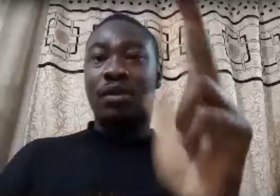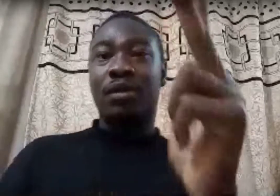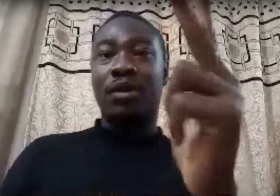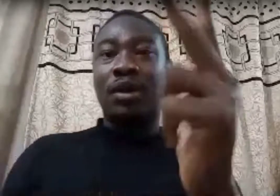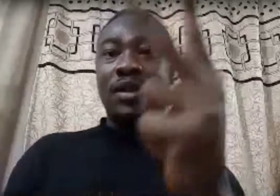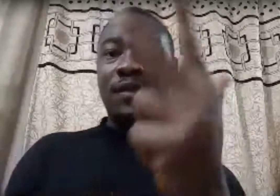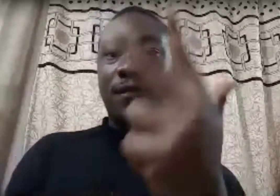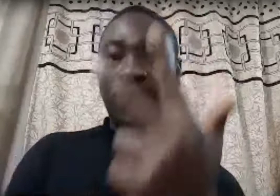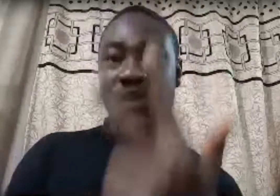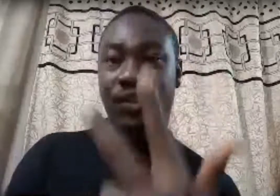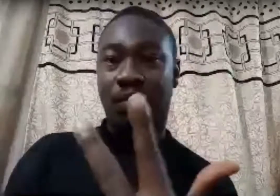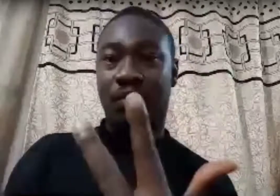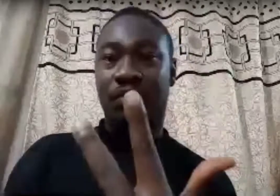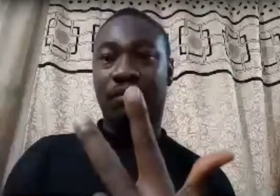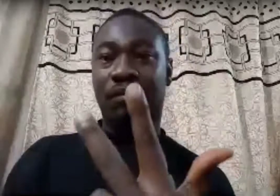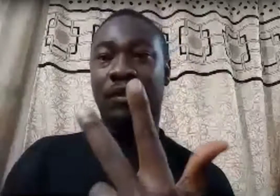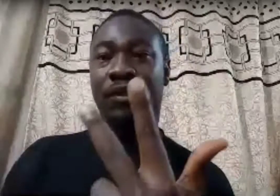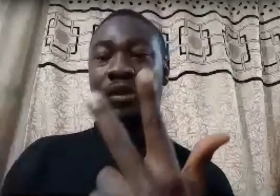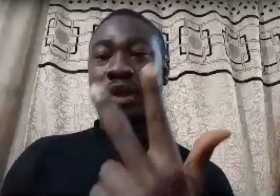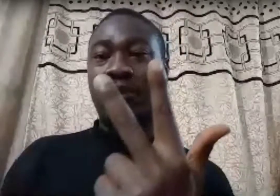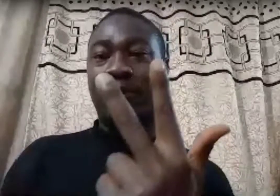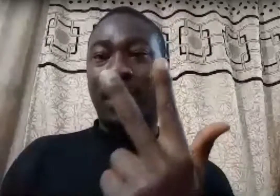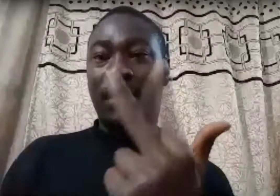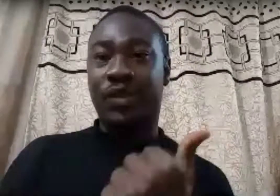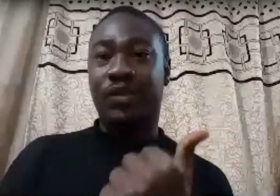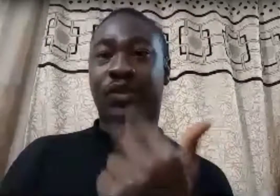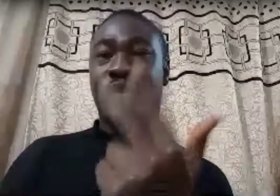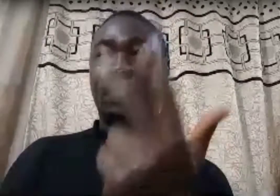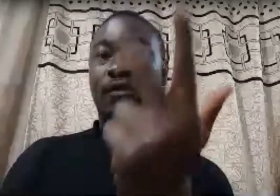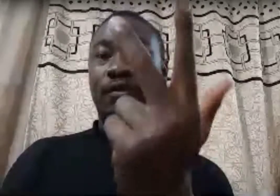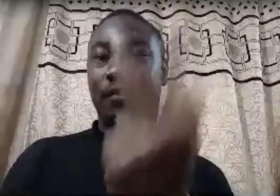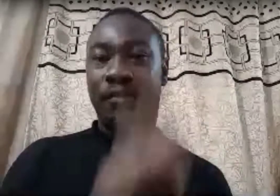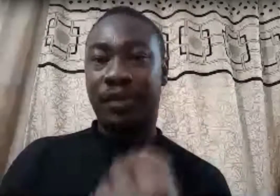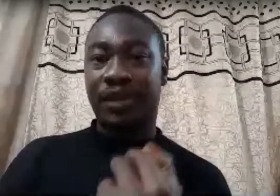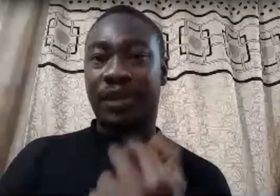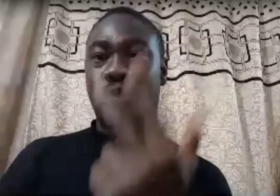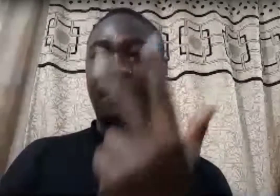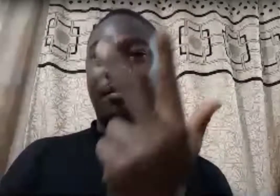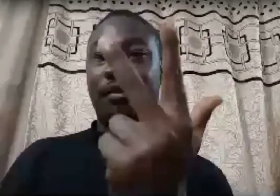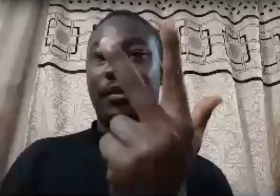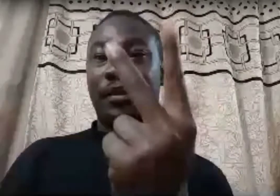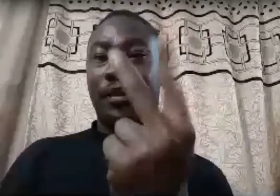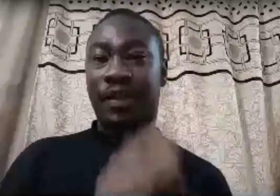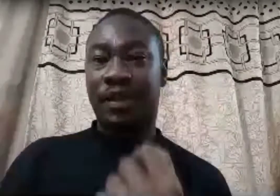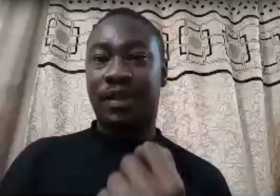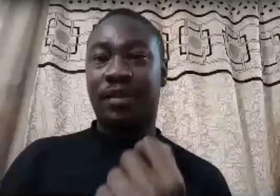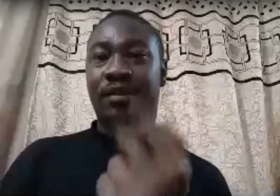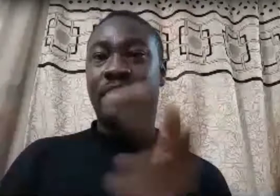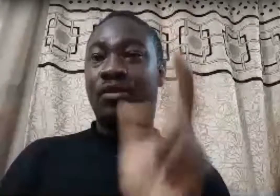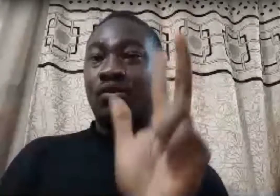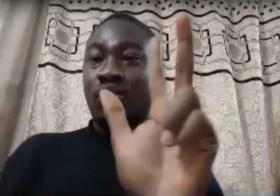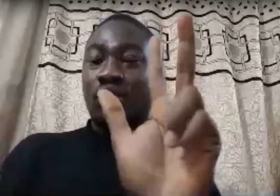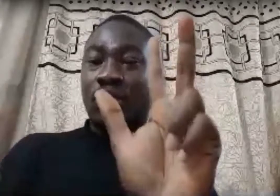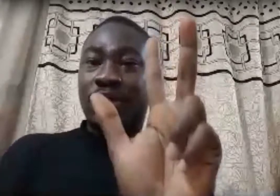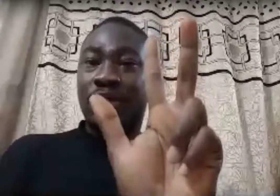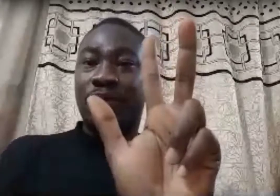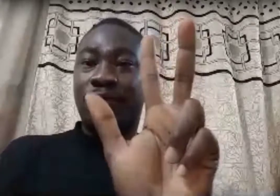you. Then you fan it to yourself. 13. 13. Do not face out your